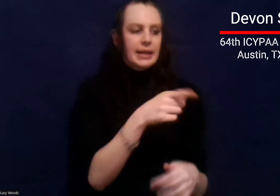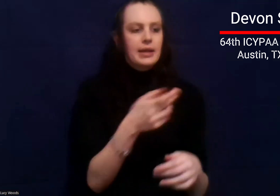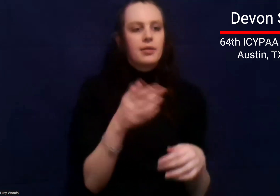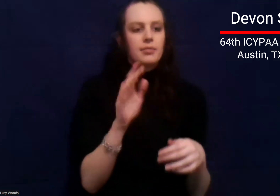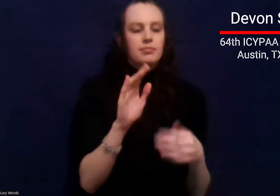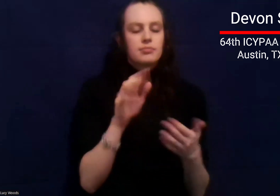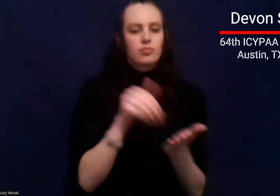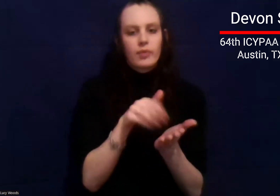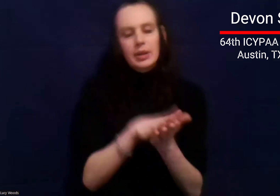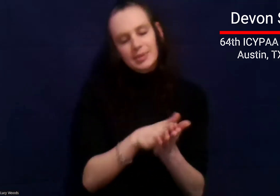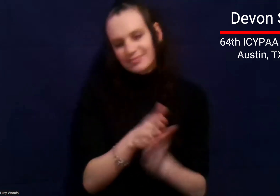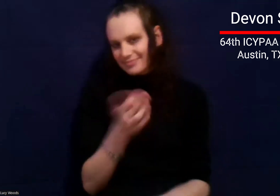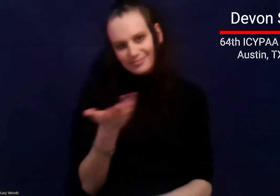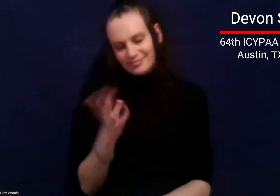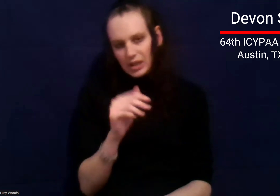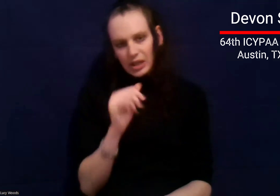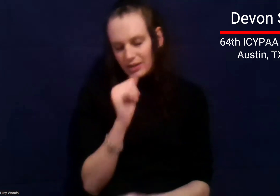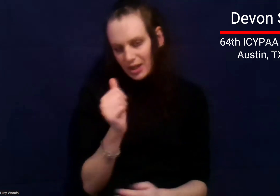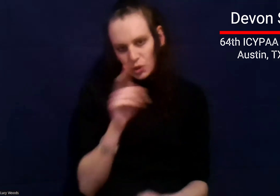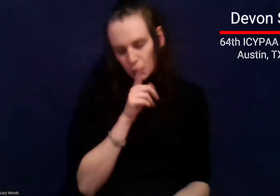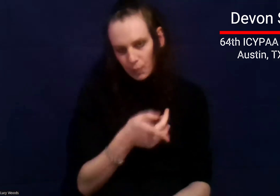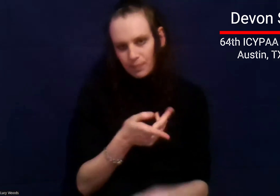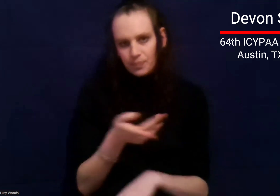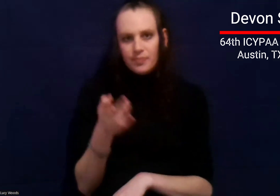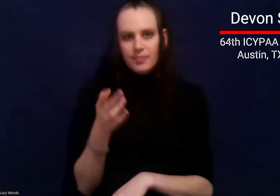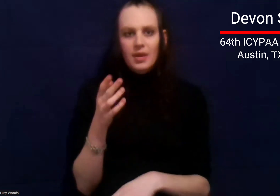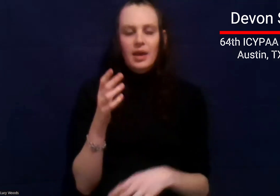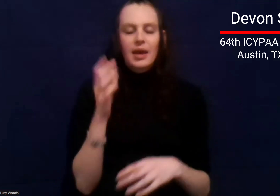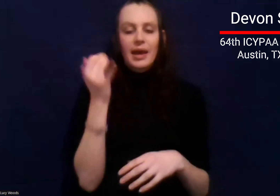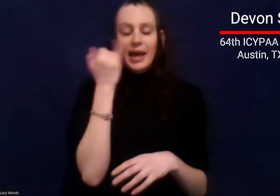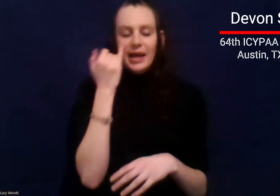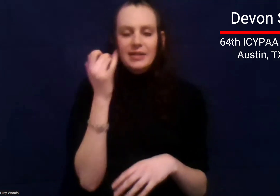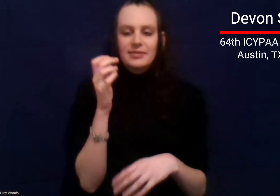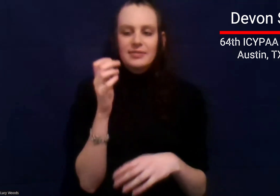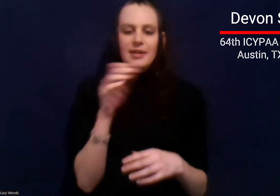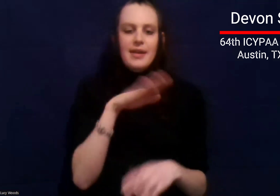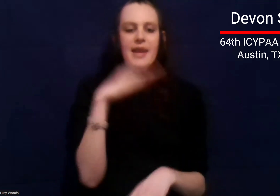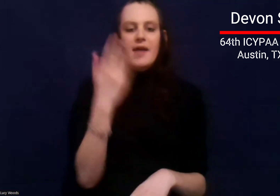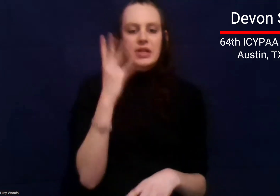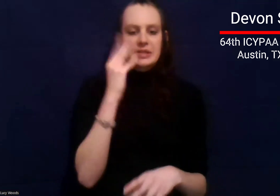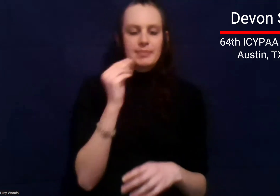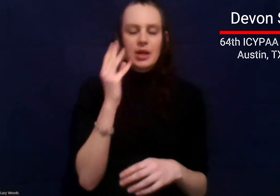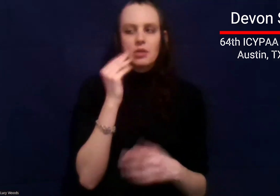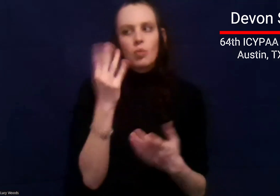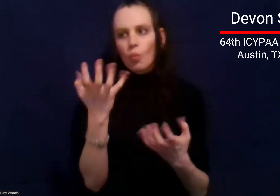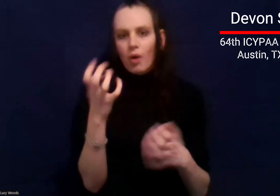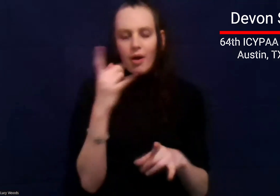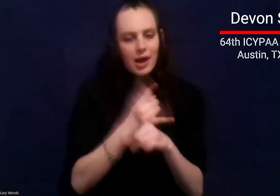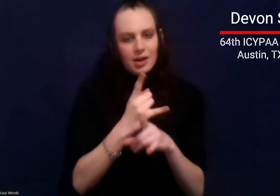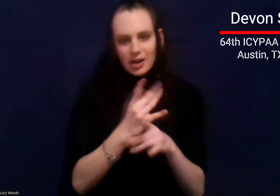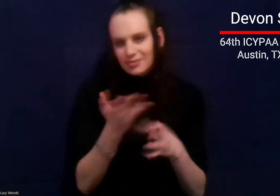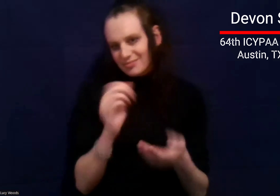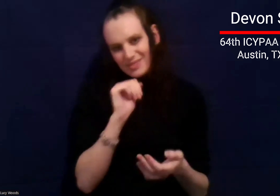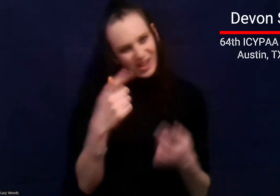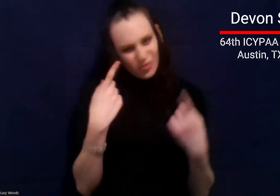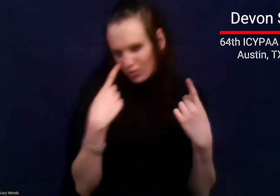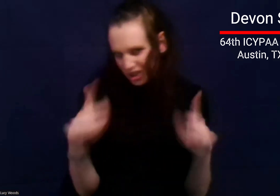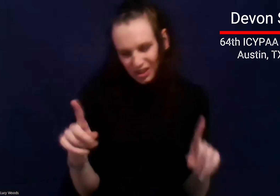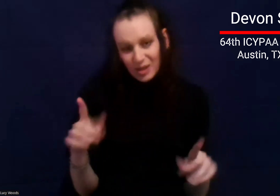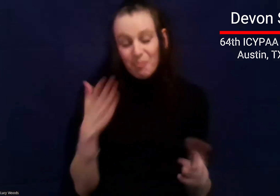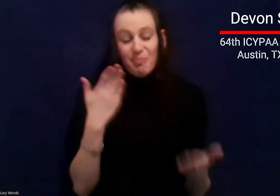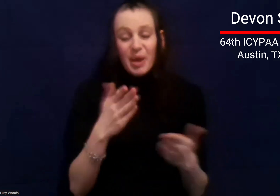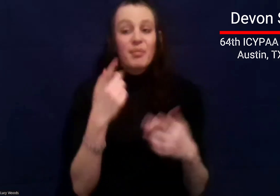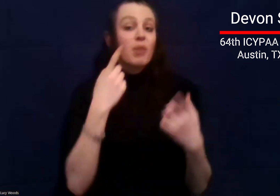proposes to shield the sick man from temptation is doomed to failure. If the alcoholic tries to shield himself, he may succeed for a